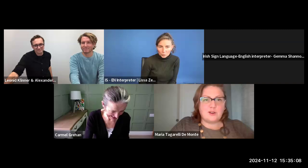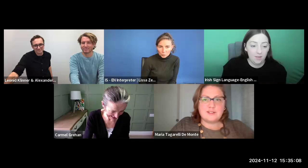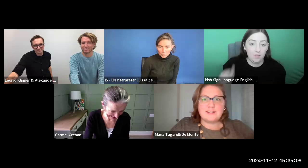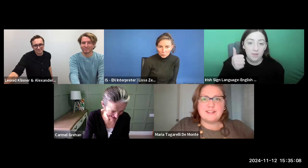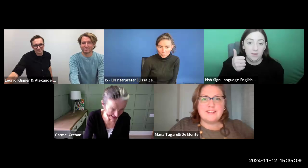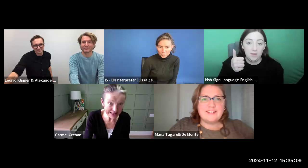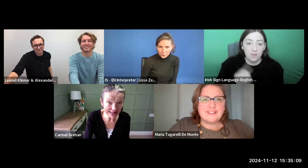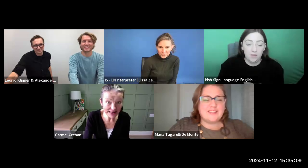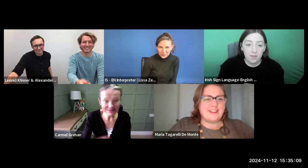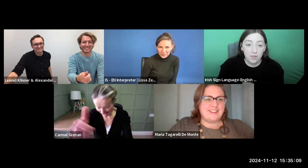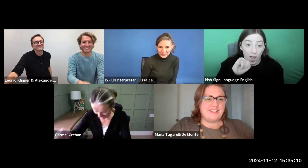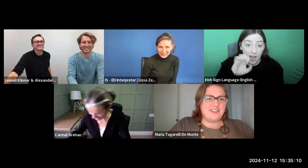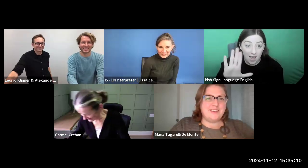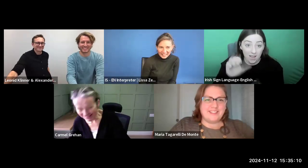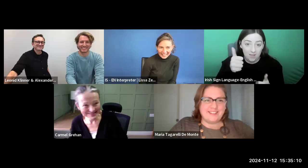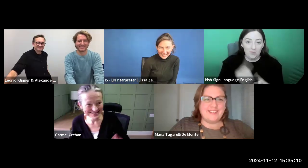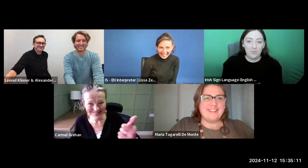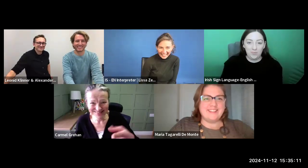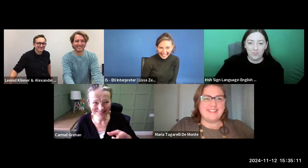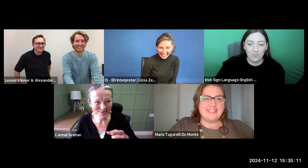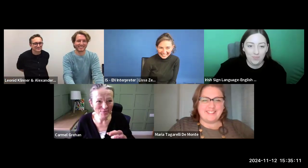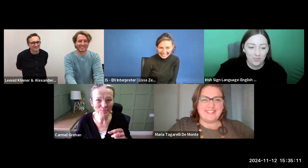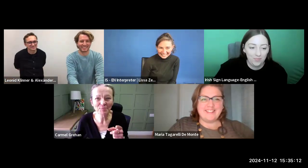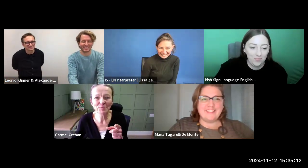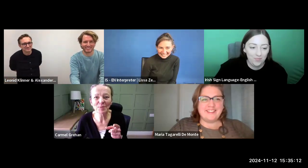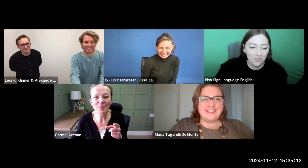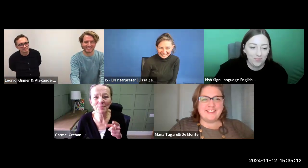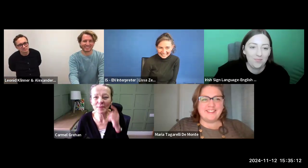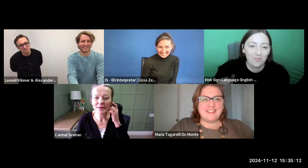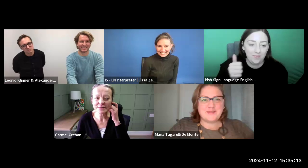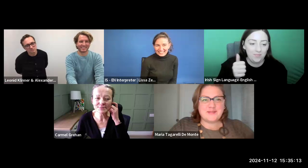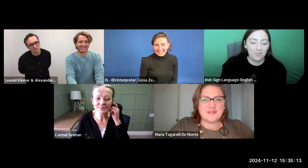I'm look lost. Okay, there you go.